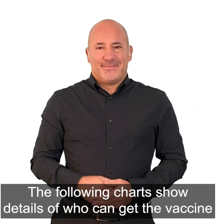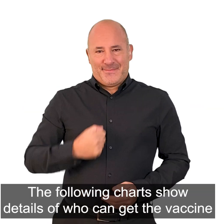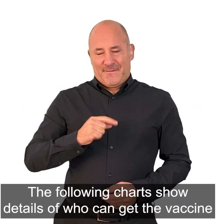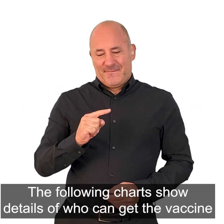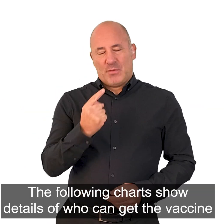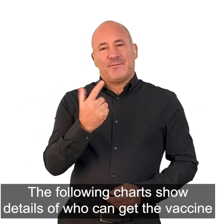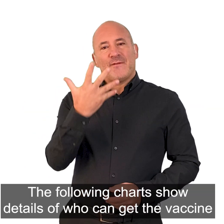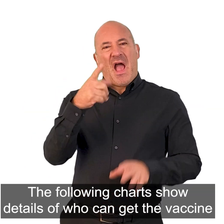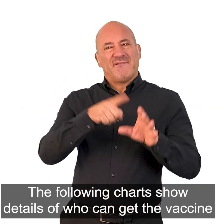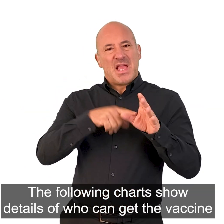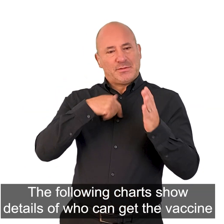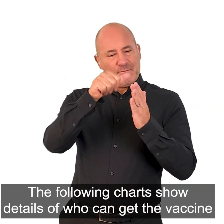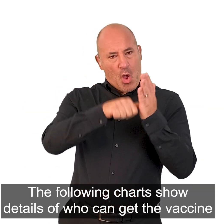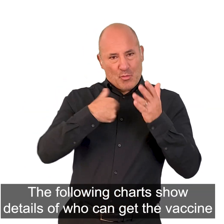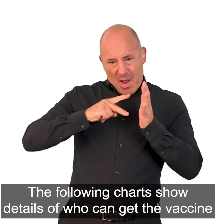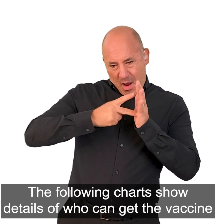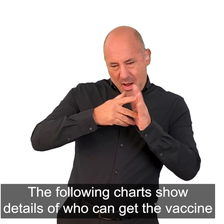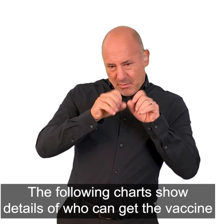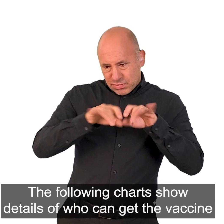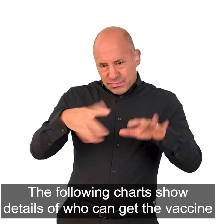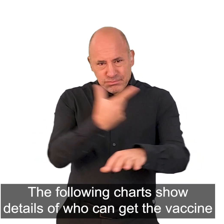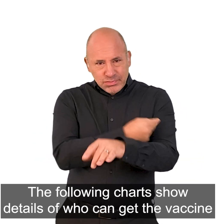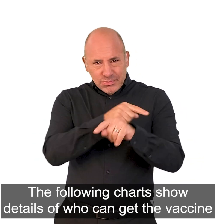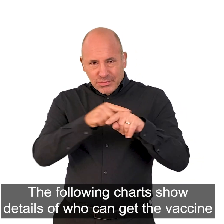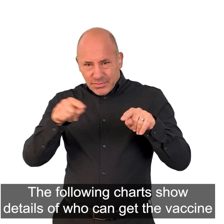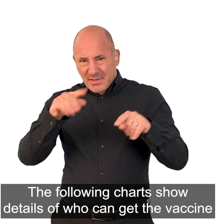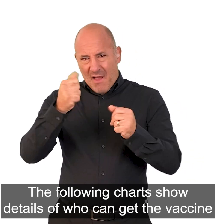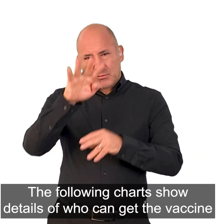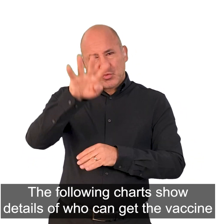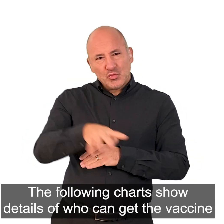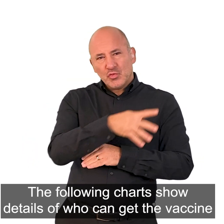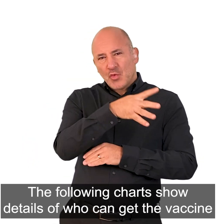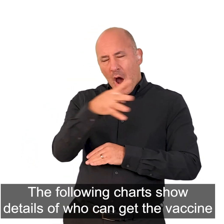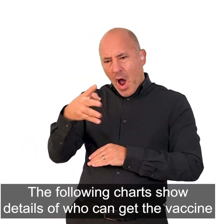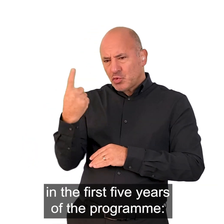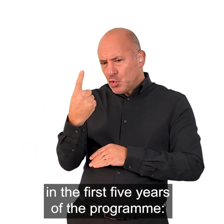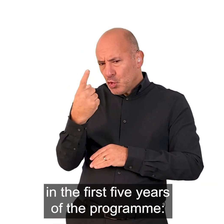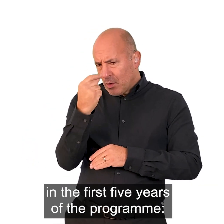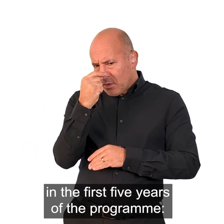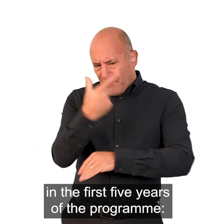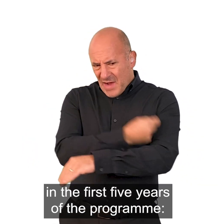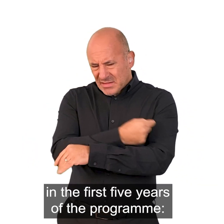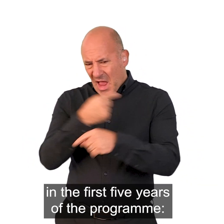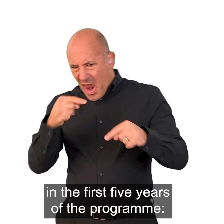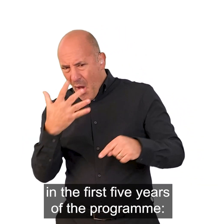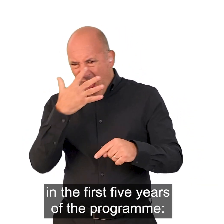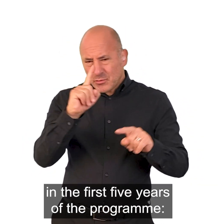The following charts show details of who can get the vaccine in the first 5 years of the